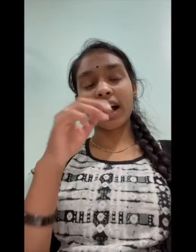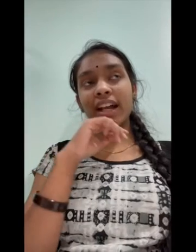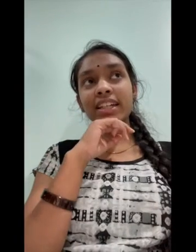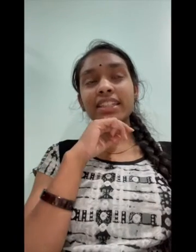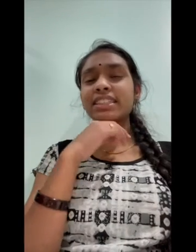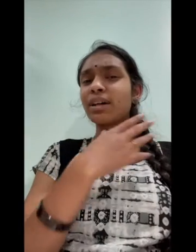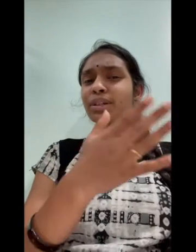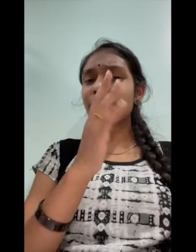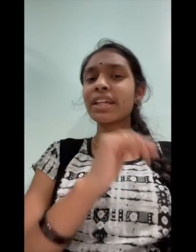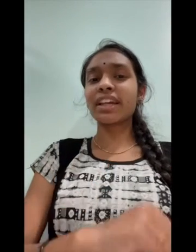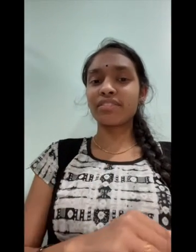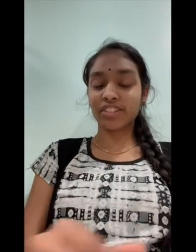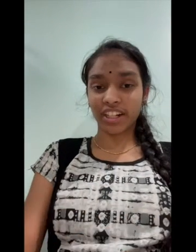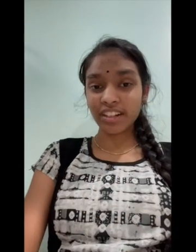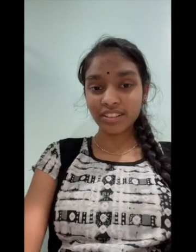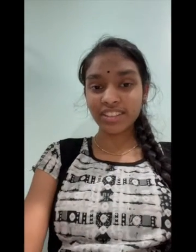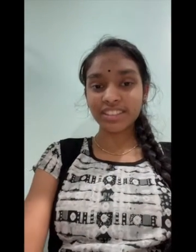I guess that would be it for now.